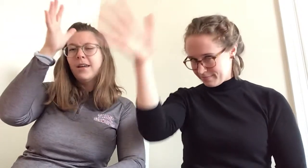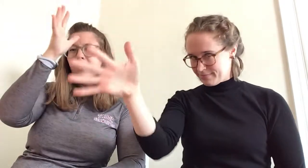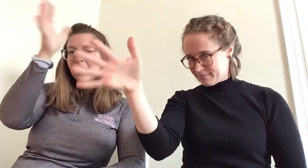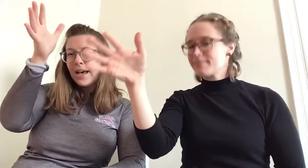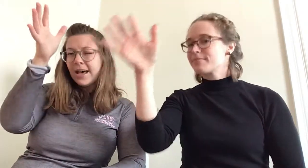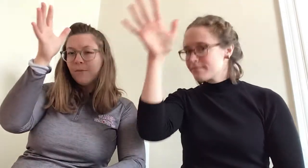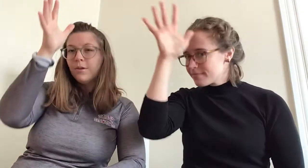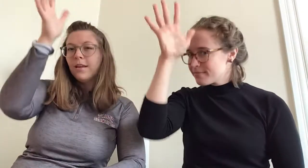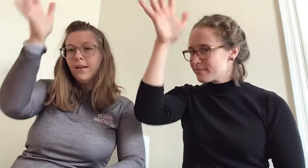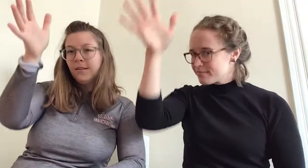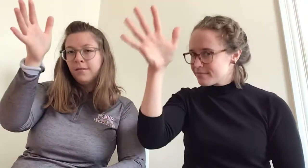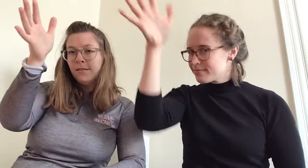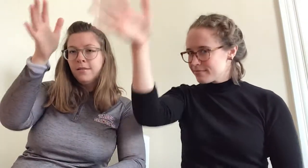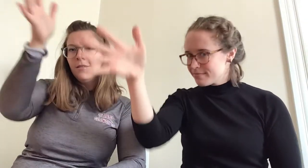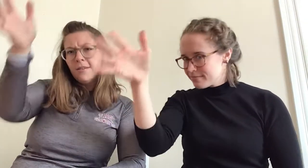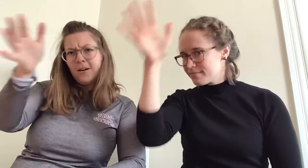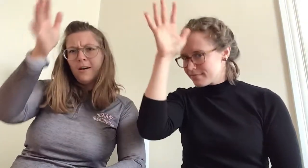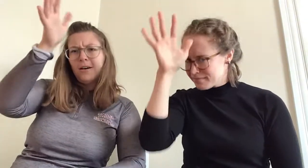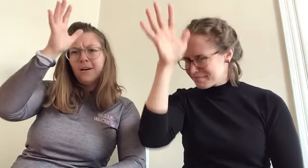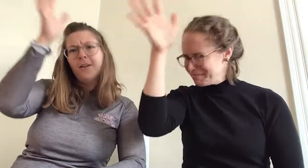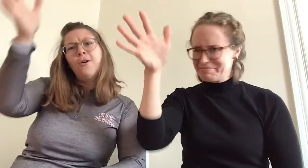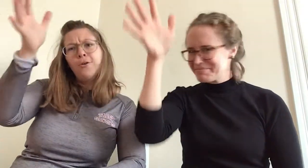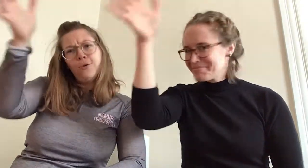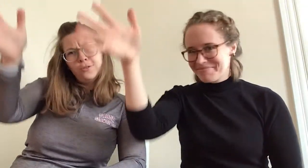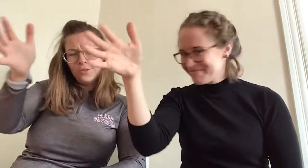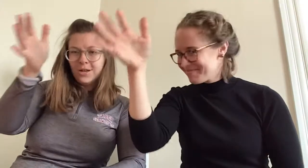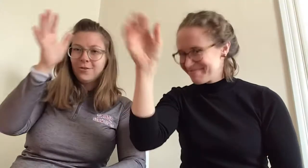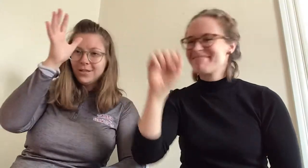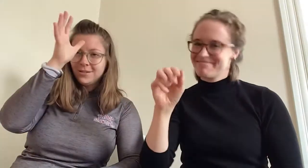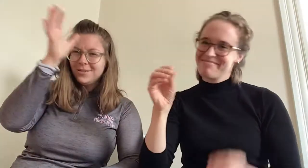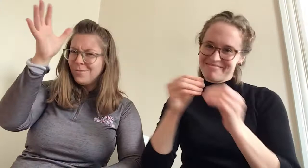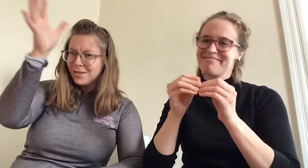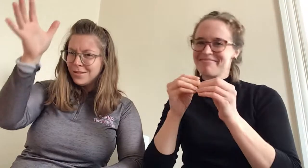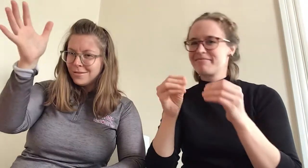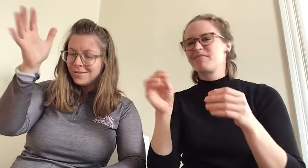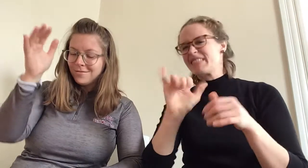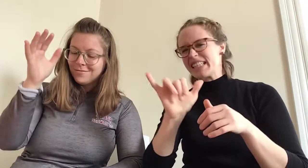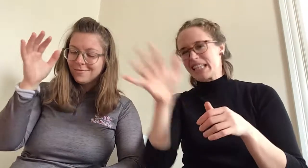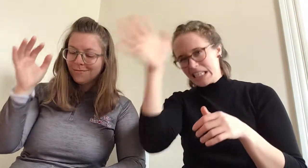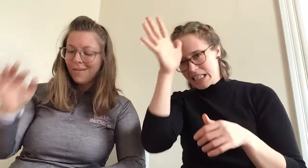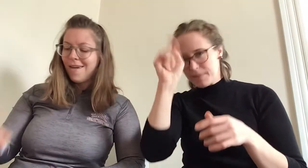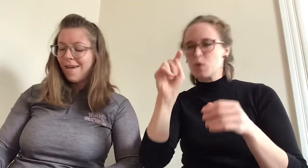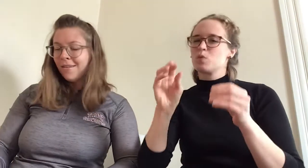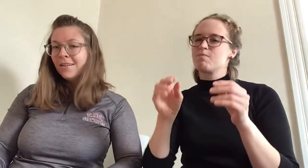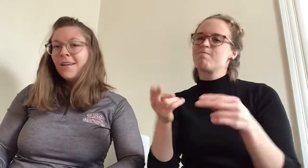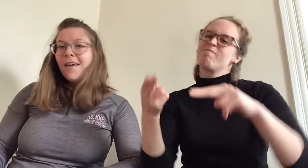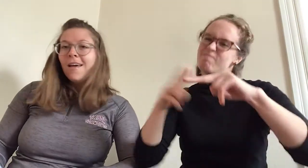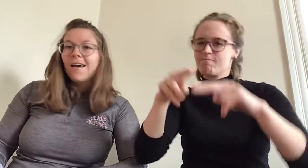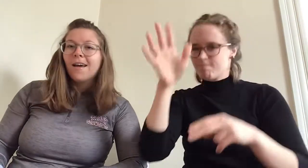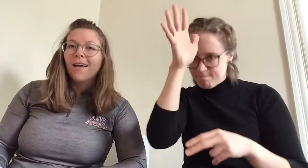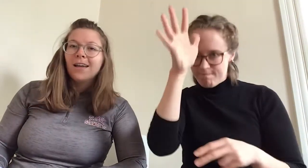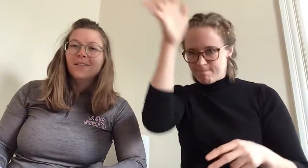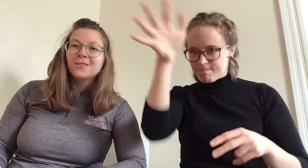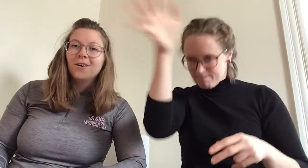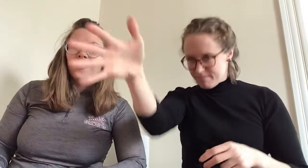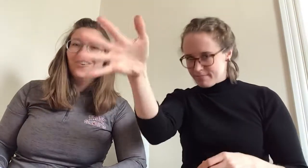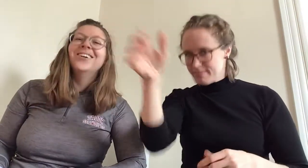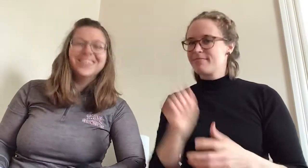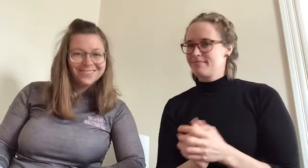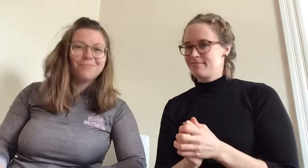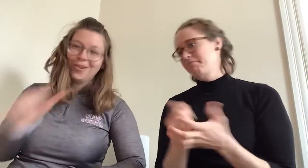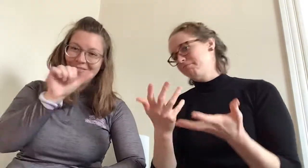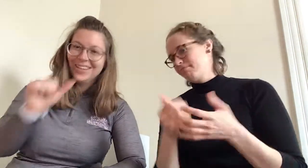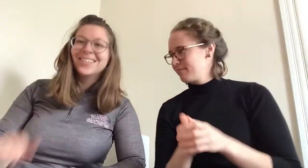about like your dad, but then an older generation. Does that make sense? Yeah. And